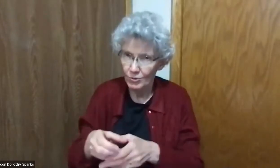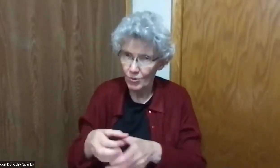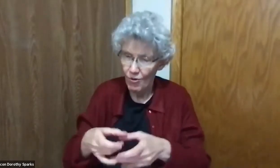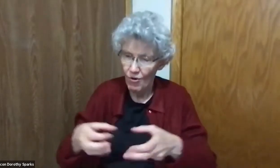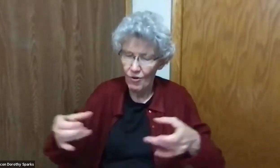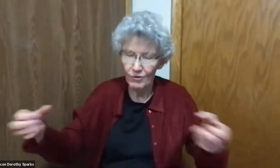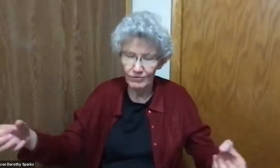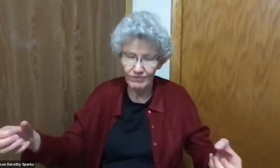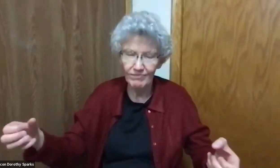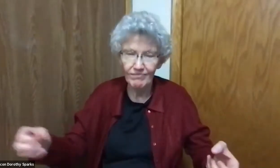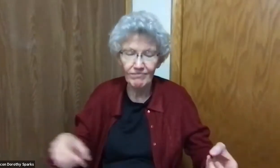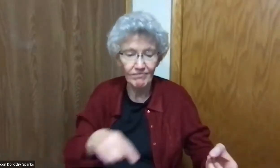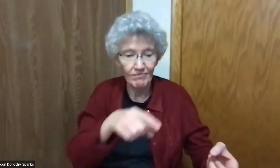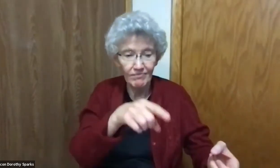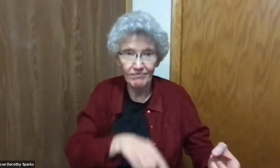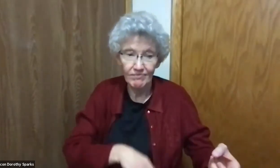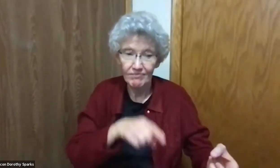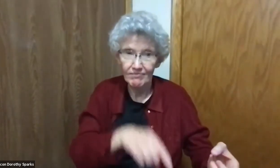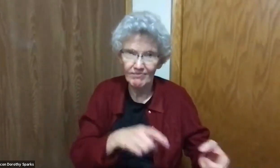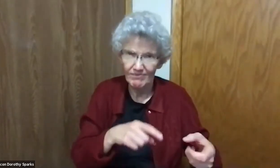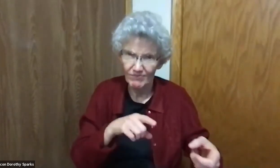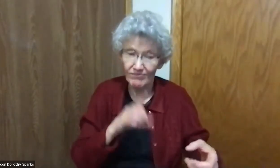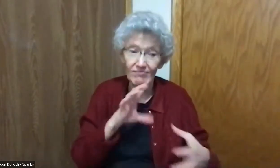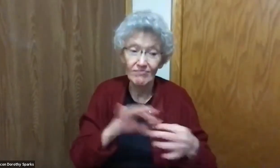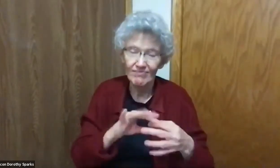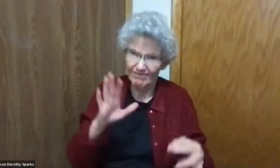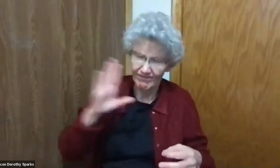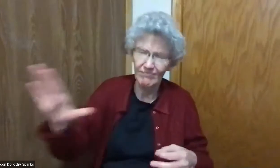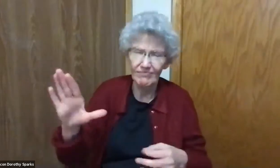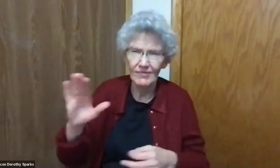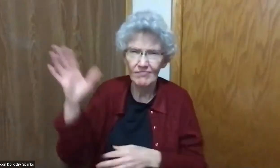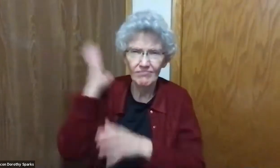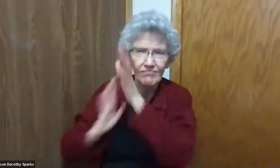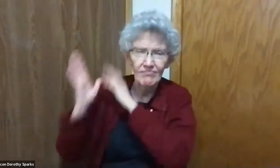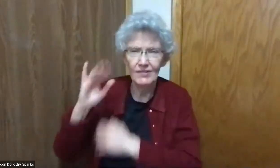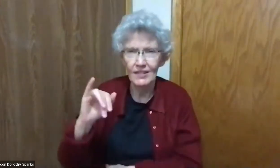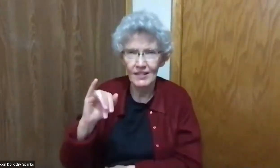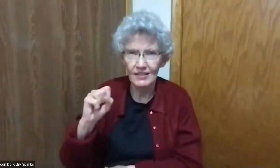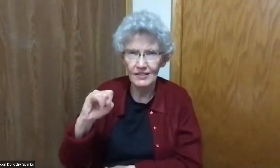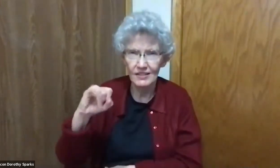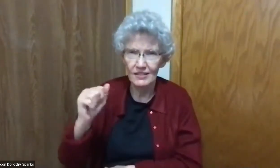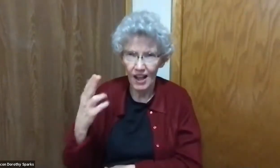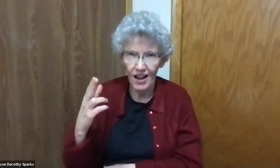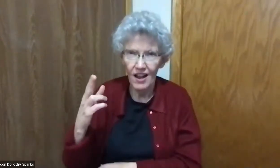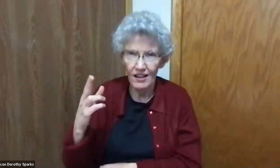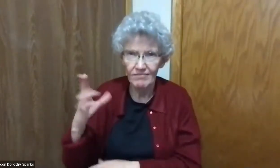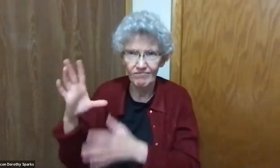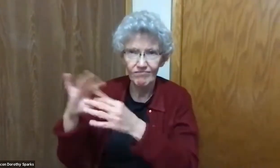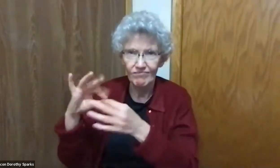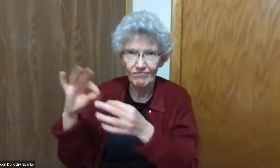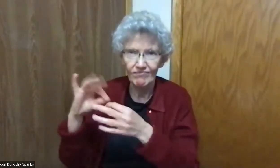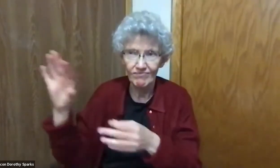When he stood to read from the scriptures, he was given the book of Isaiah, the prophet.